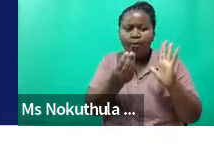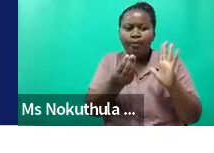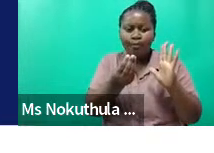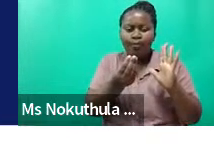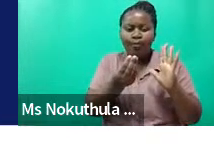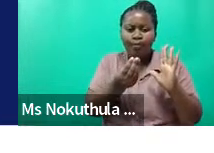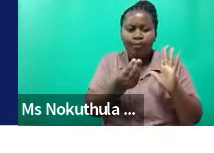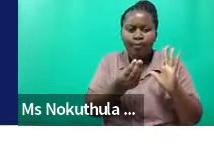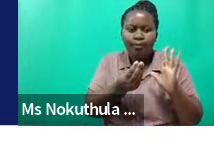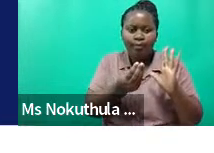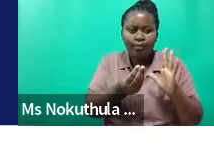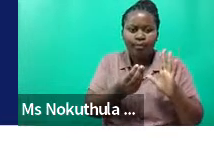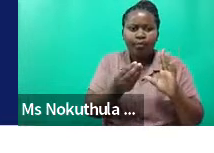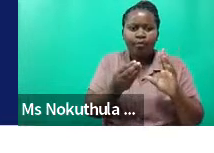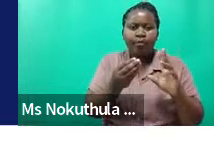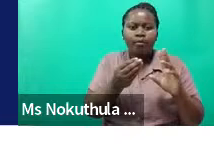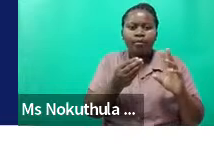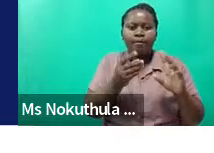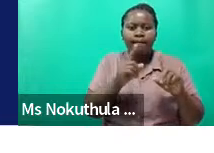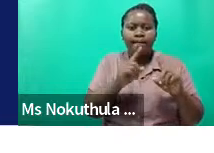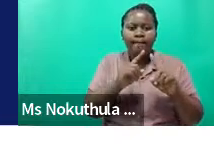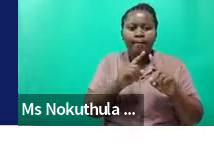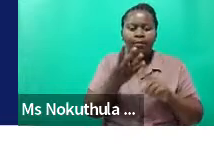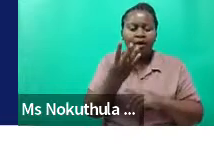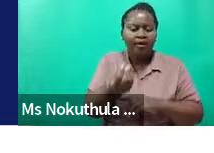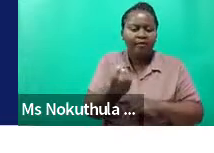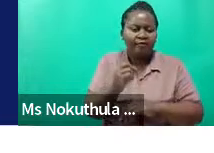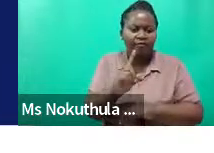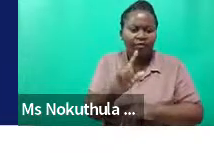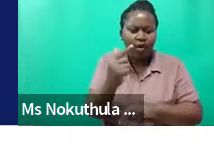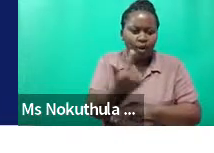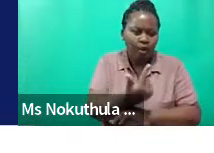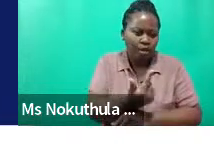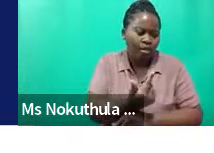acts in place. We've got all of these